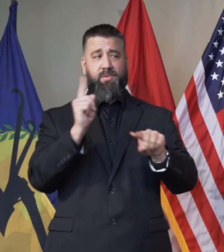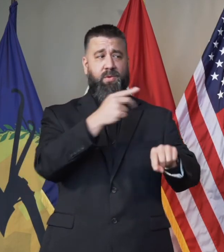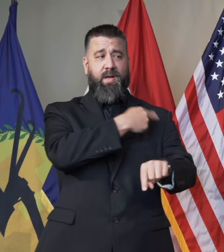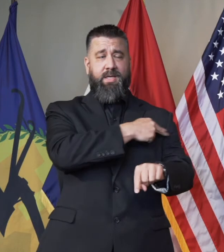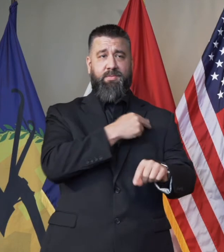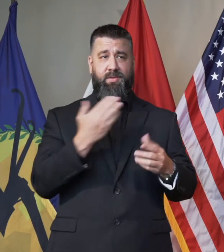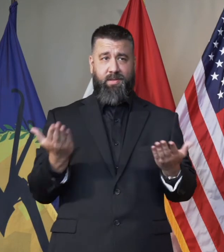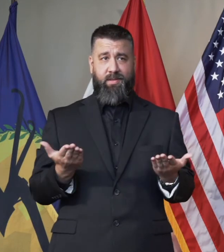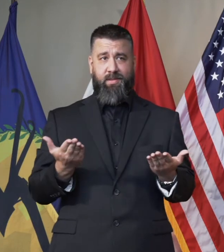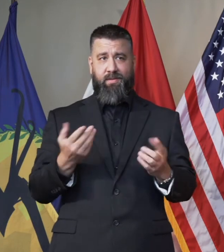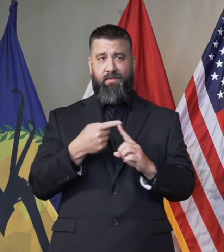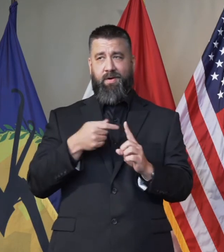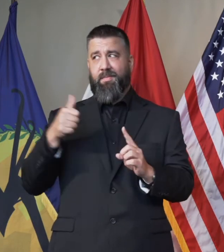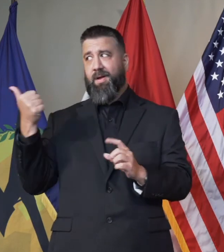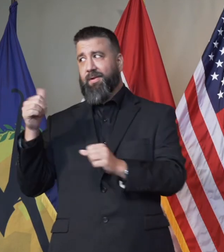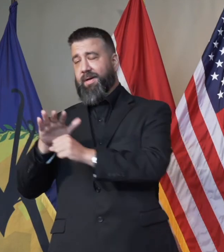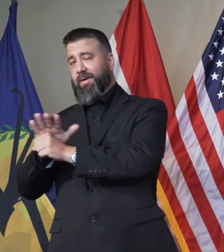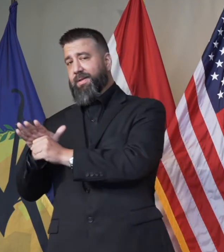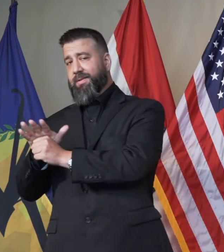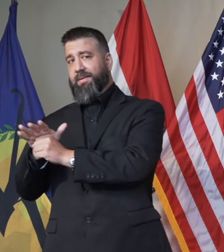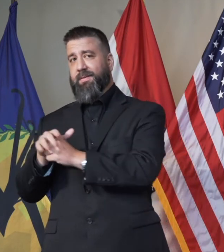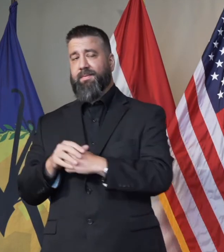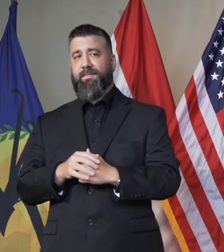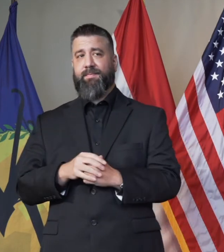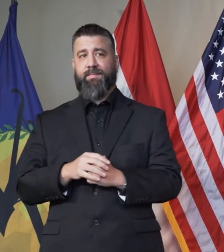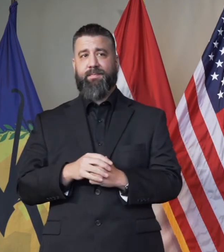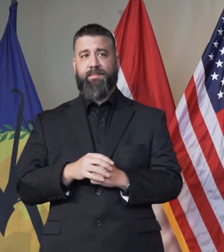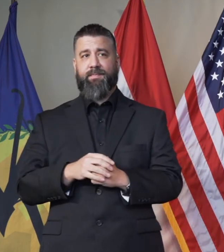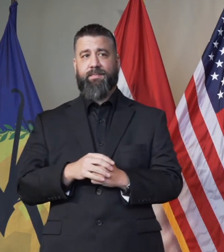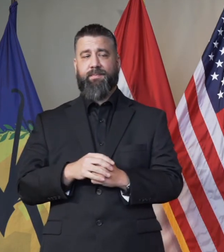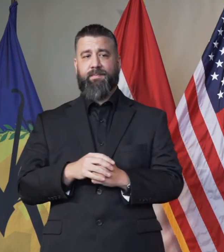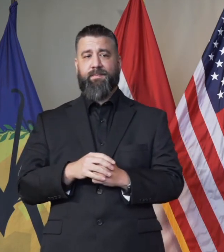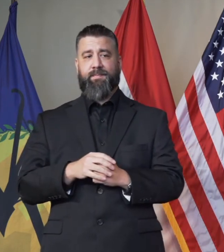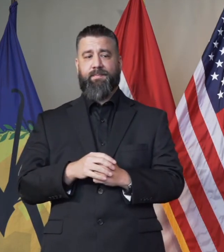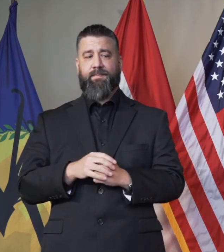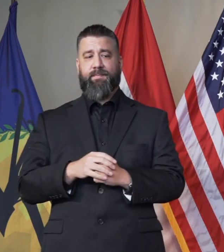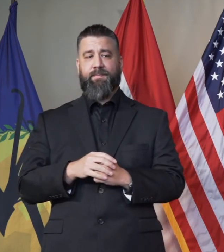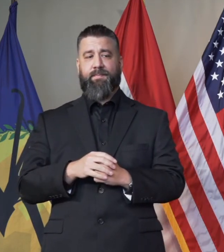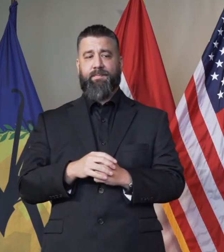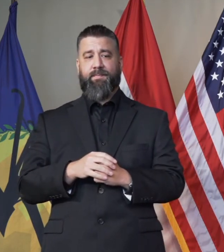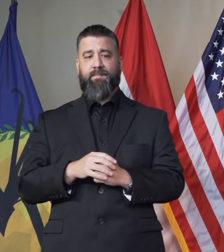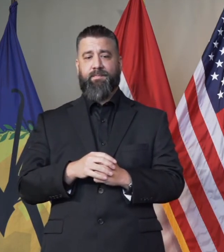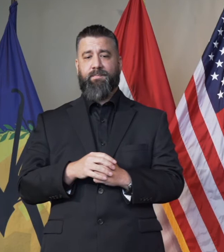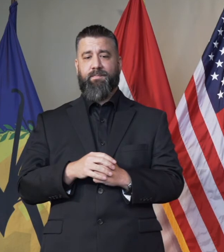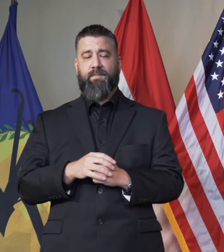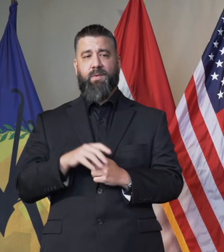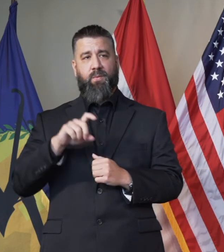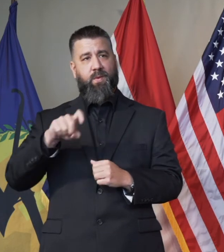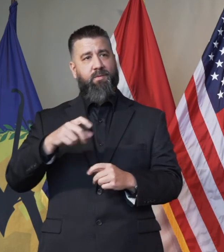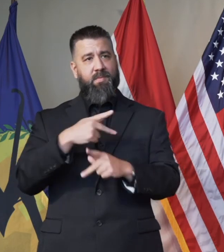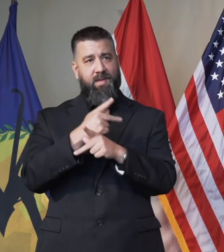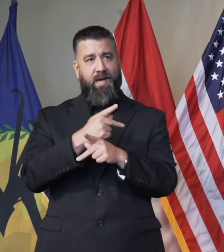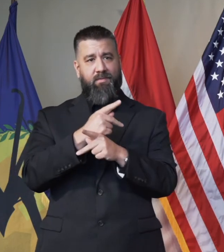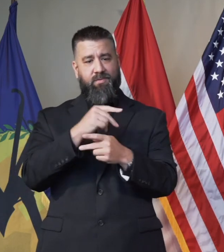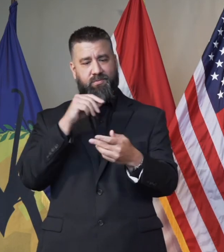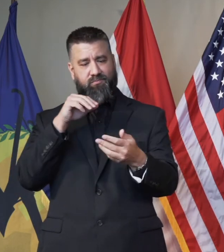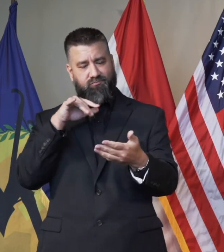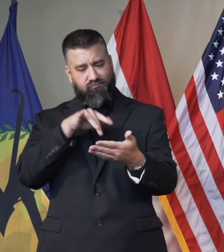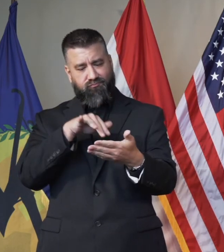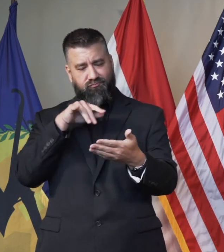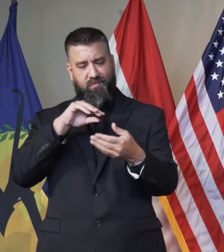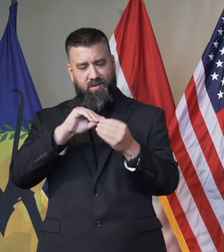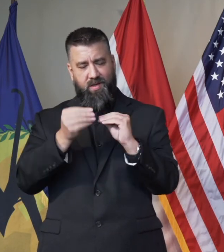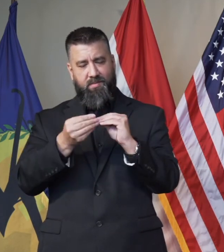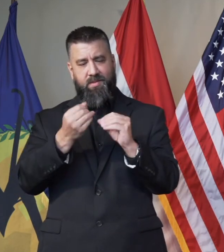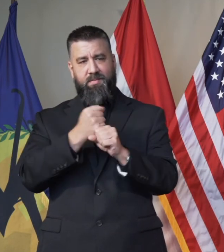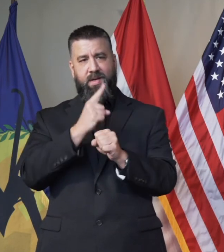residents. So we have to be wary of any measure that doesn't accurately reflect what's happening to our St. Louis County